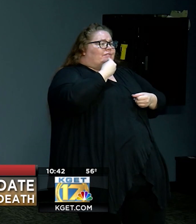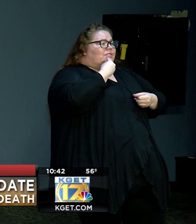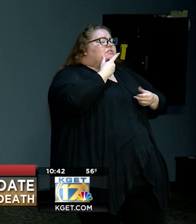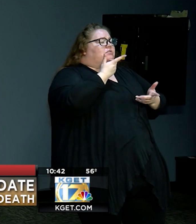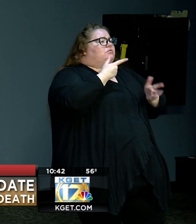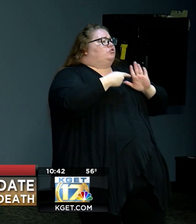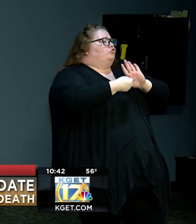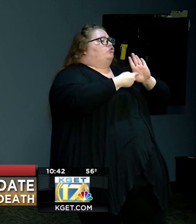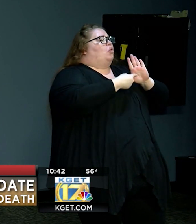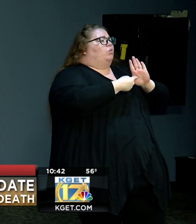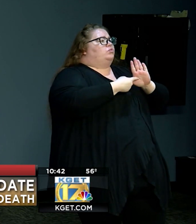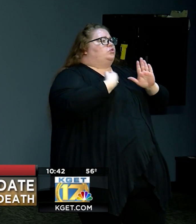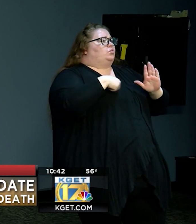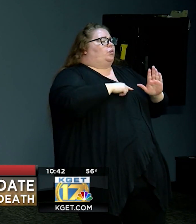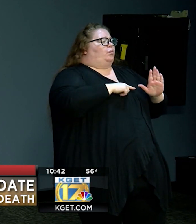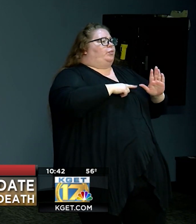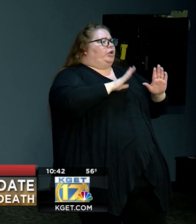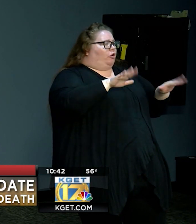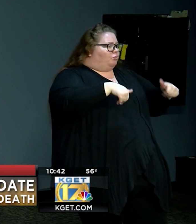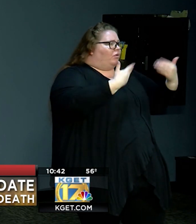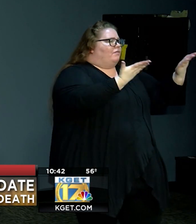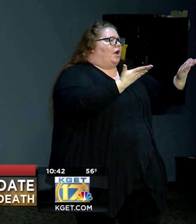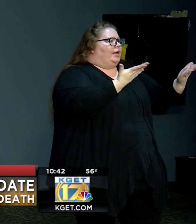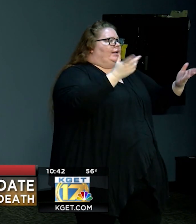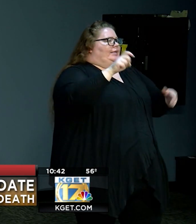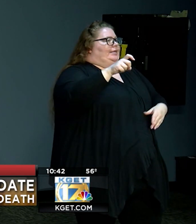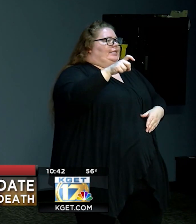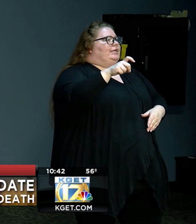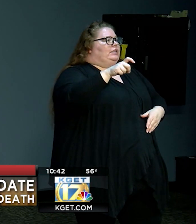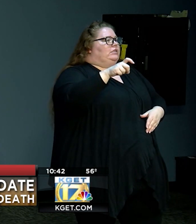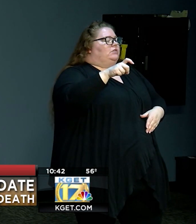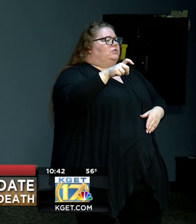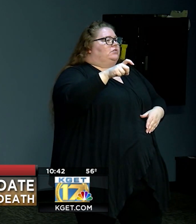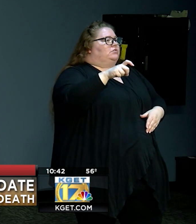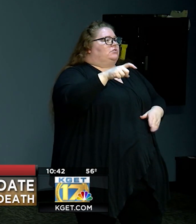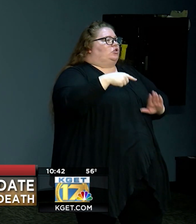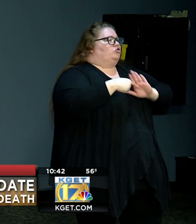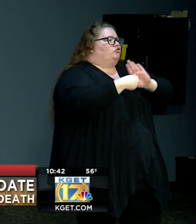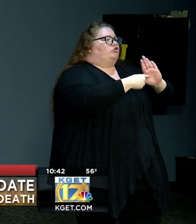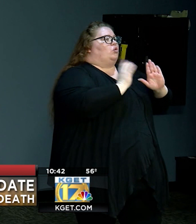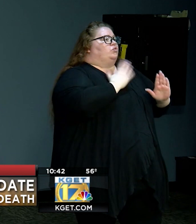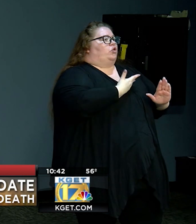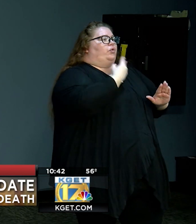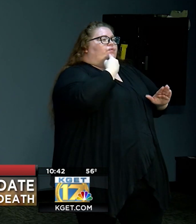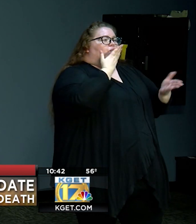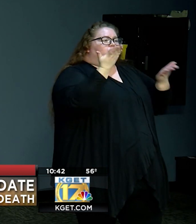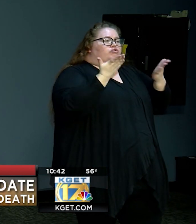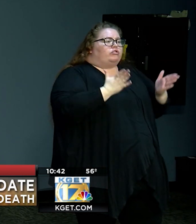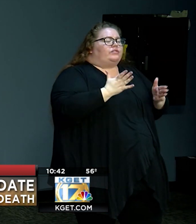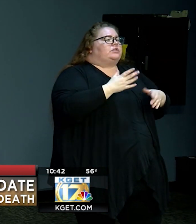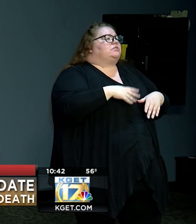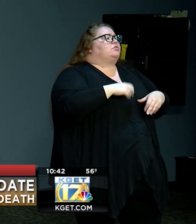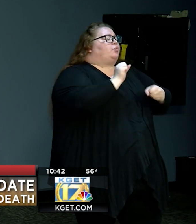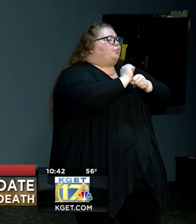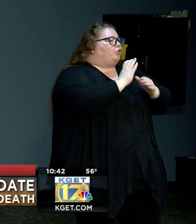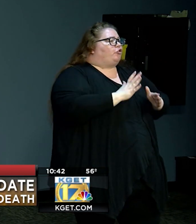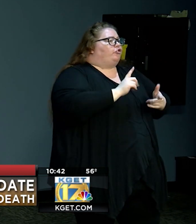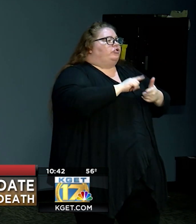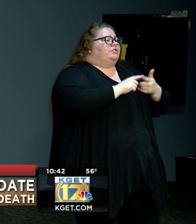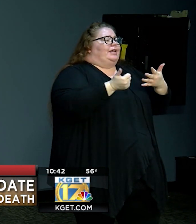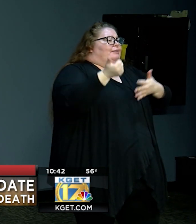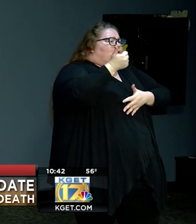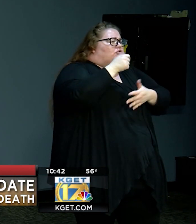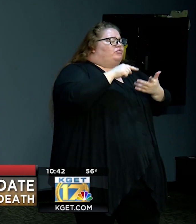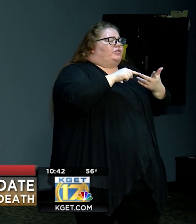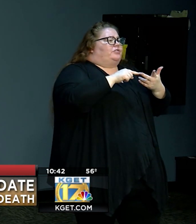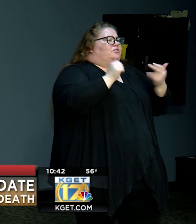need. And it really showcases the incredible efforts of our food service workers, our other classified members, our administrators, and